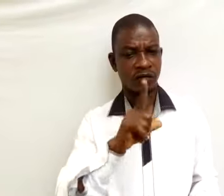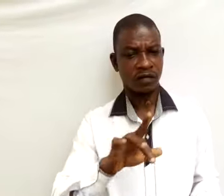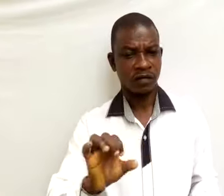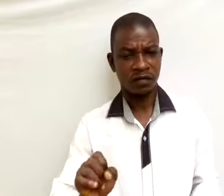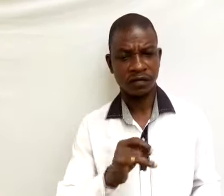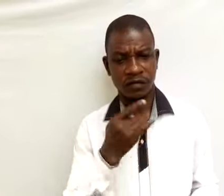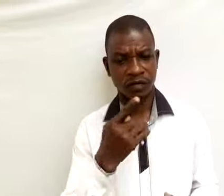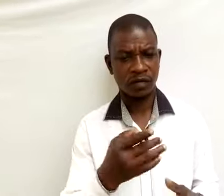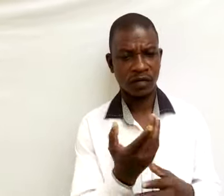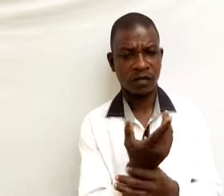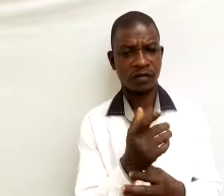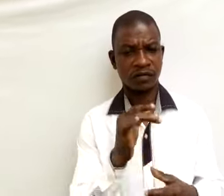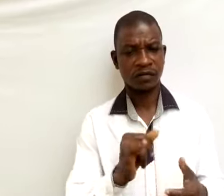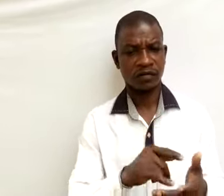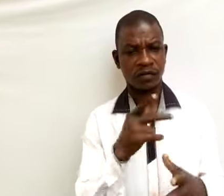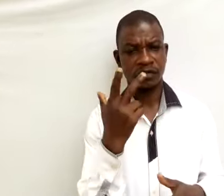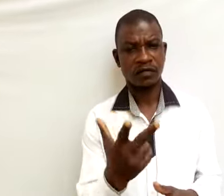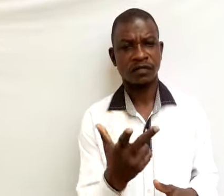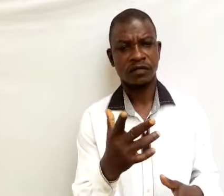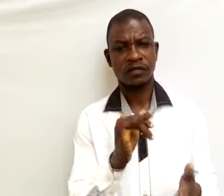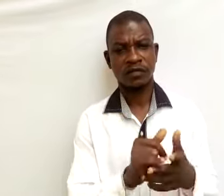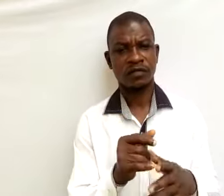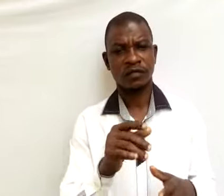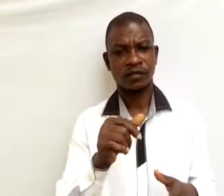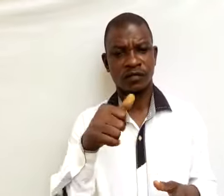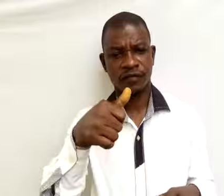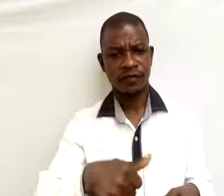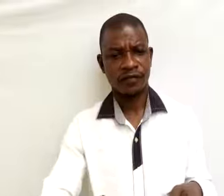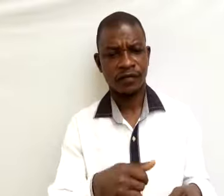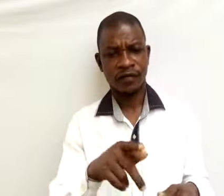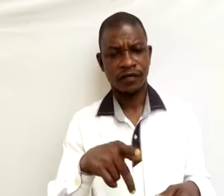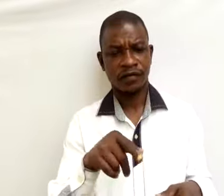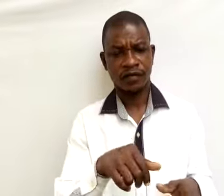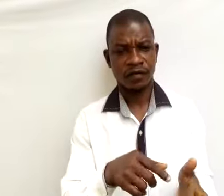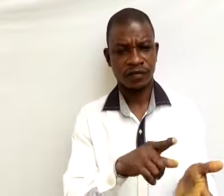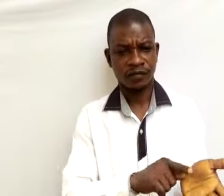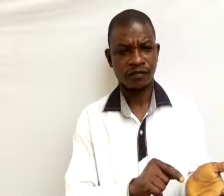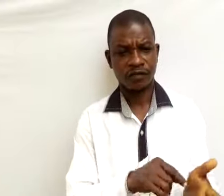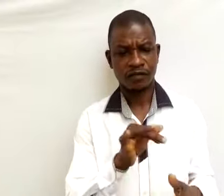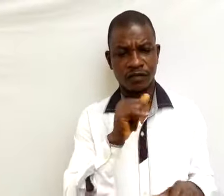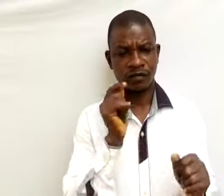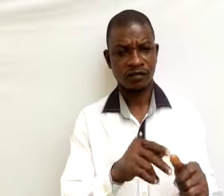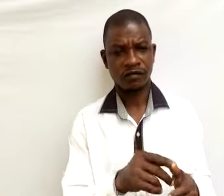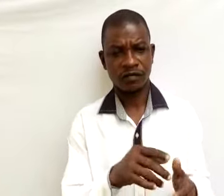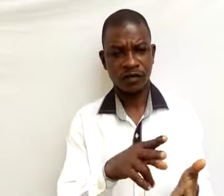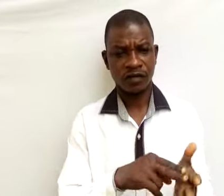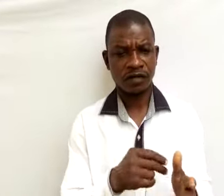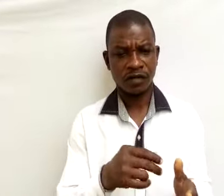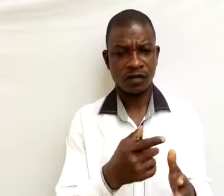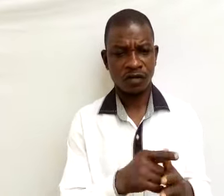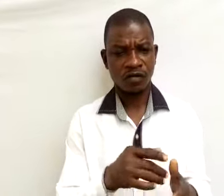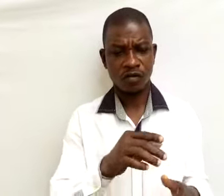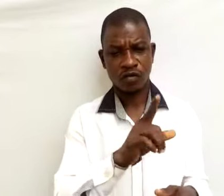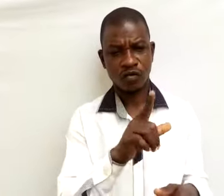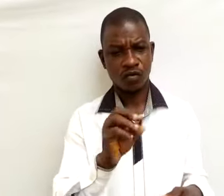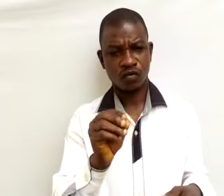hands. 3. Fingerprints, which could be arch, wall, or loop.